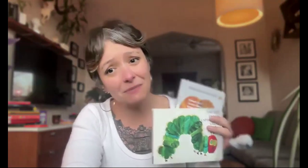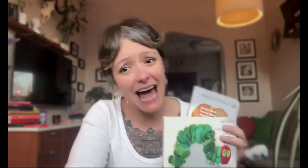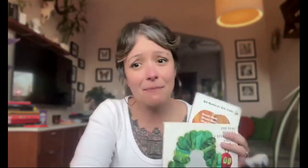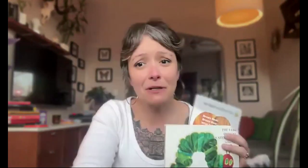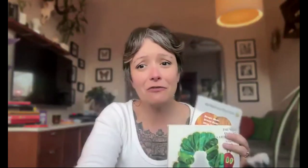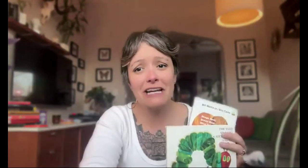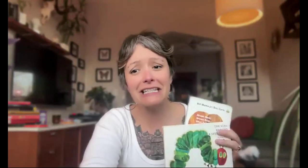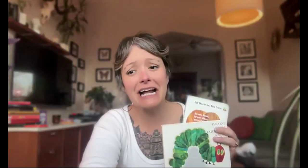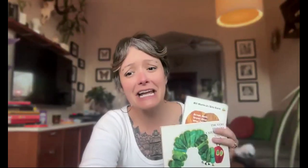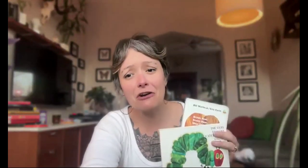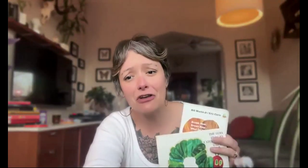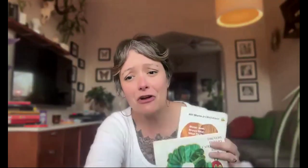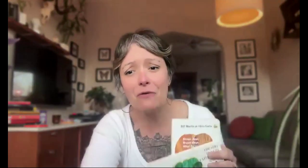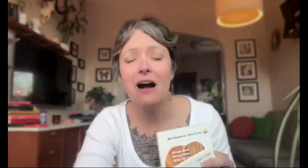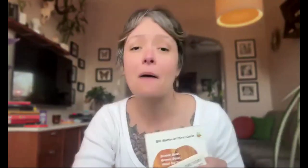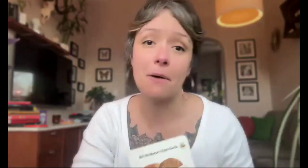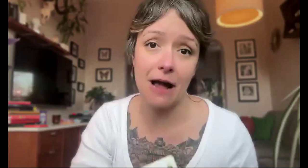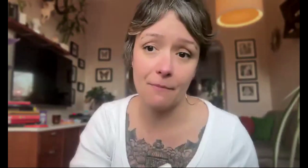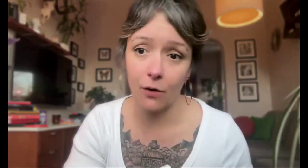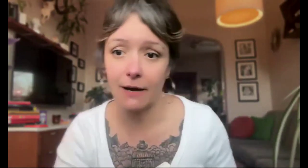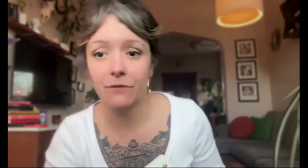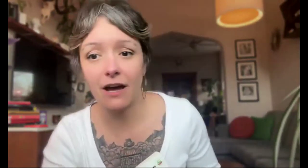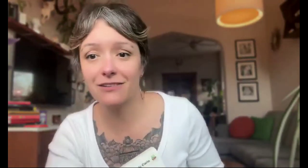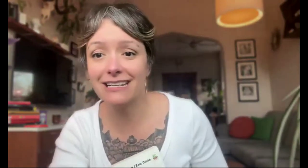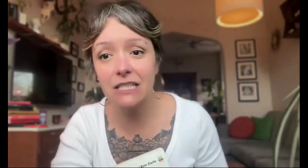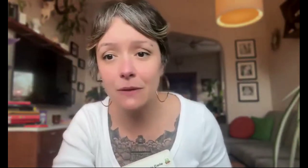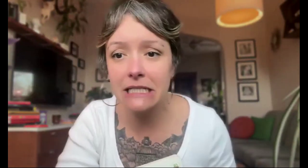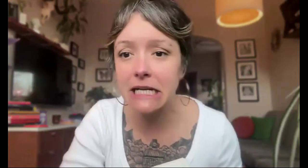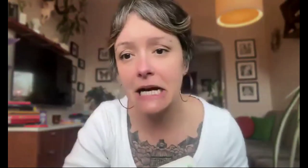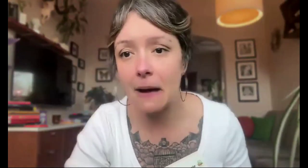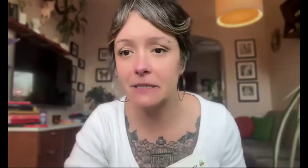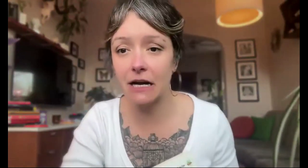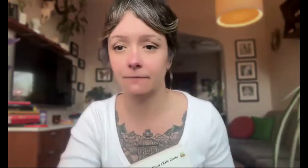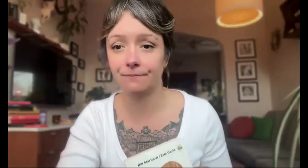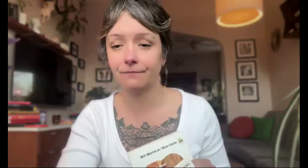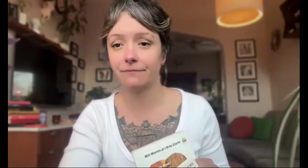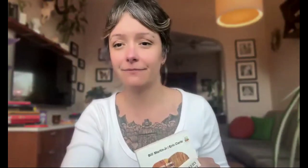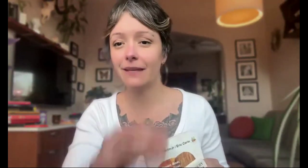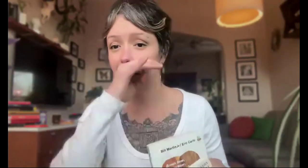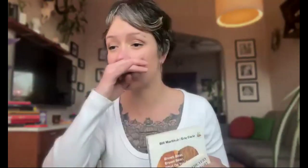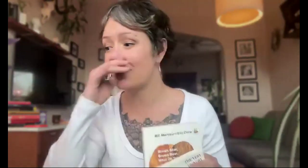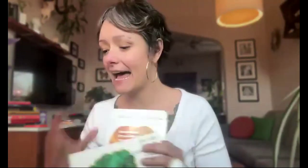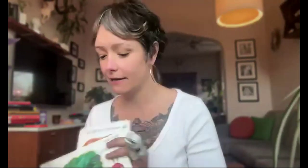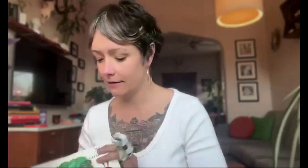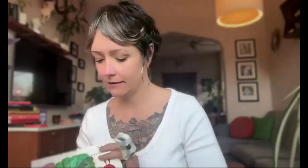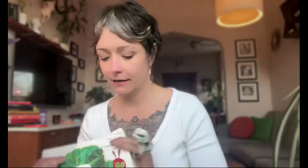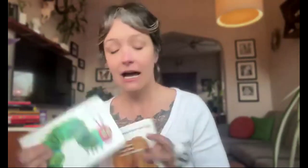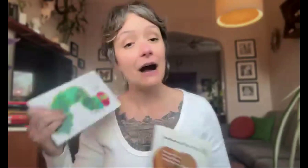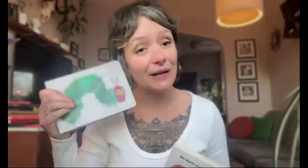some caterpillar friends, and I hear you. But Brown Bear won. Also, that is the one I teed up. So let's go ahead. We